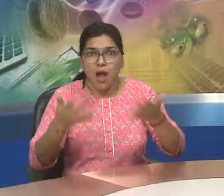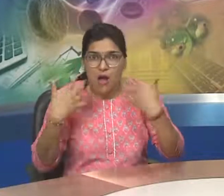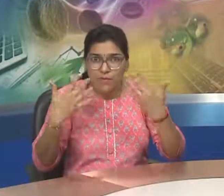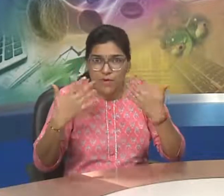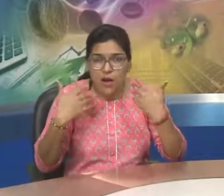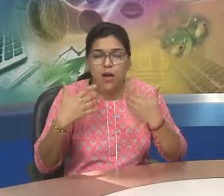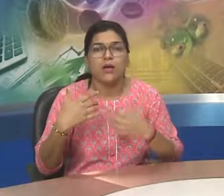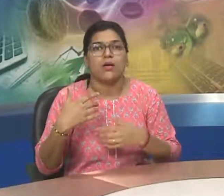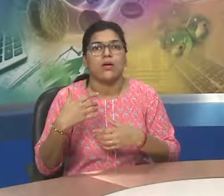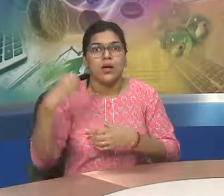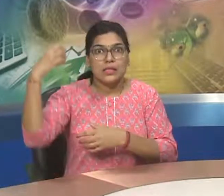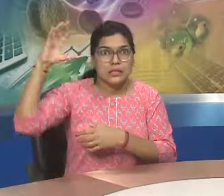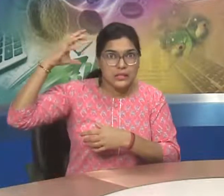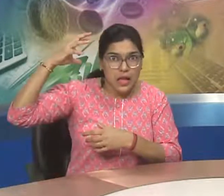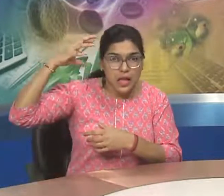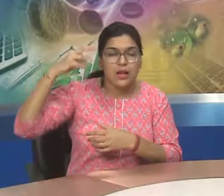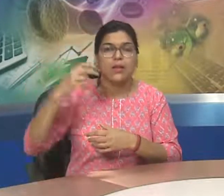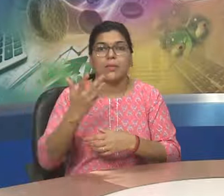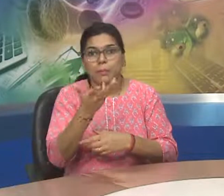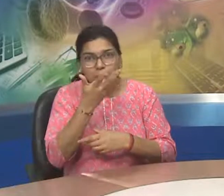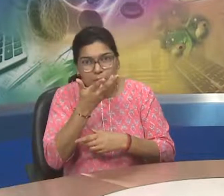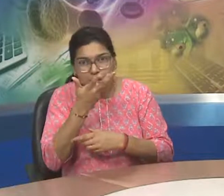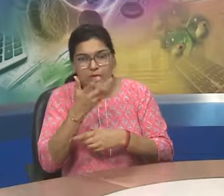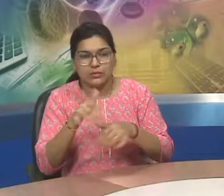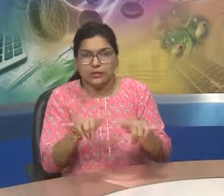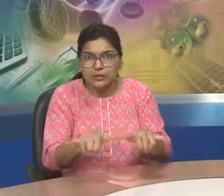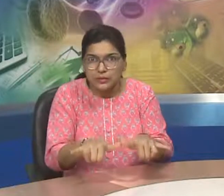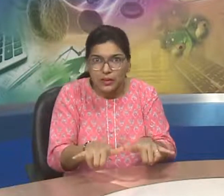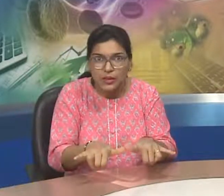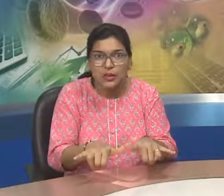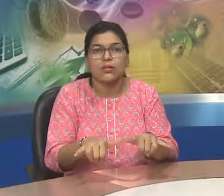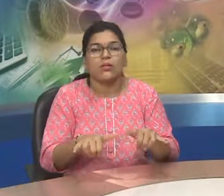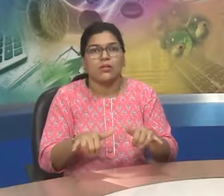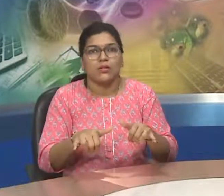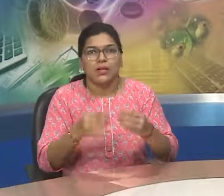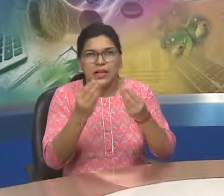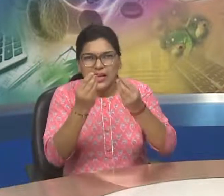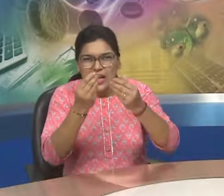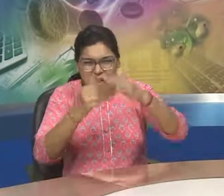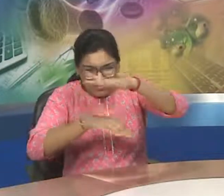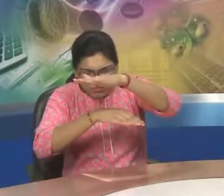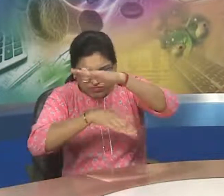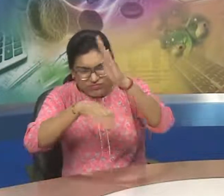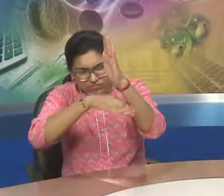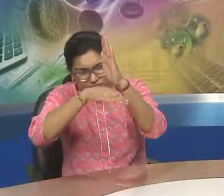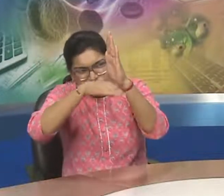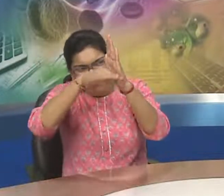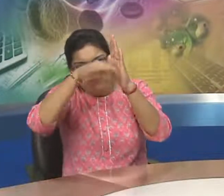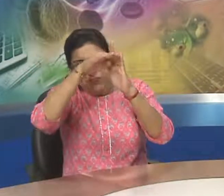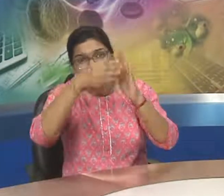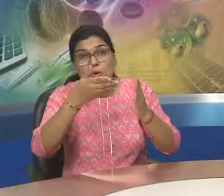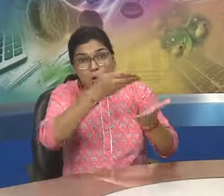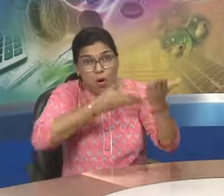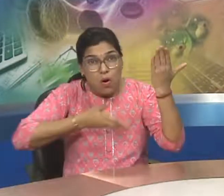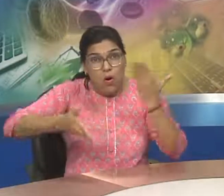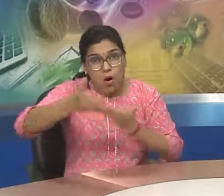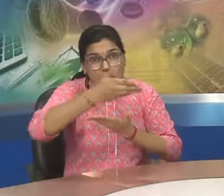constantly interacting with its environment, comprised of air, light, water, land